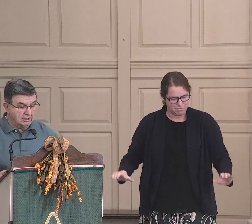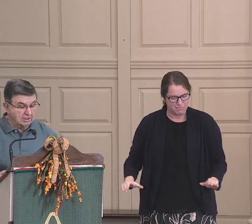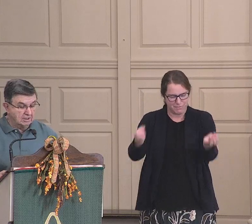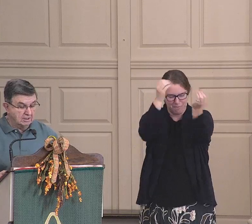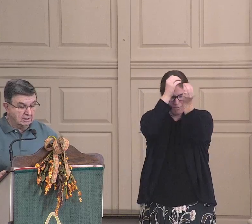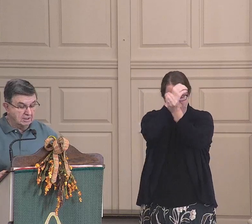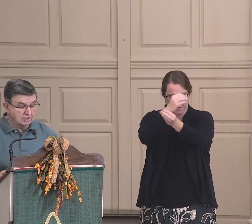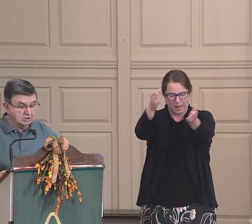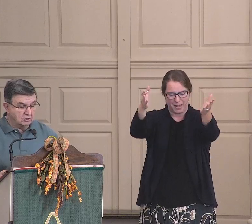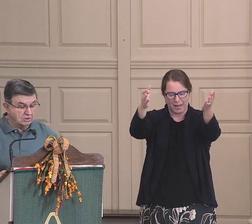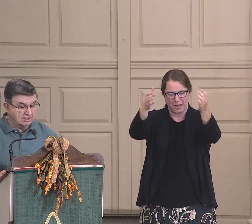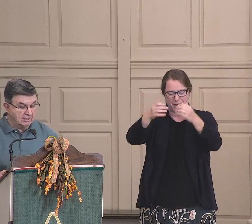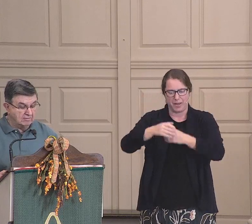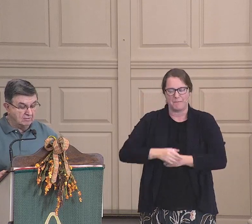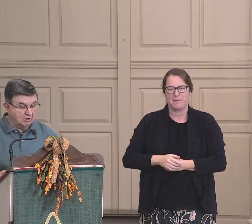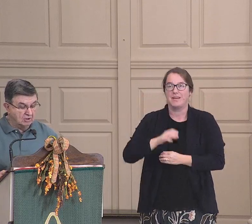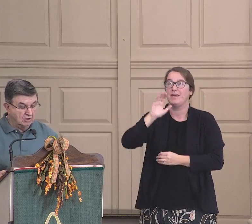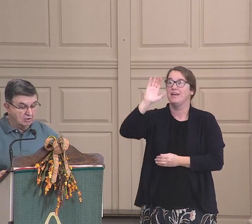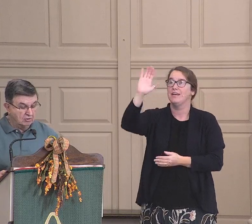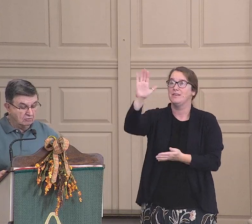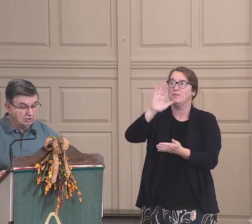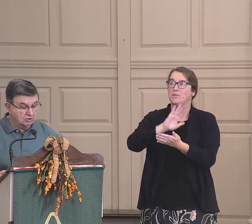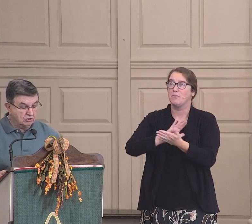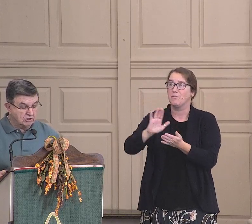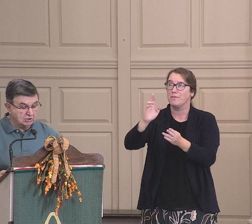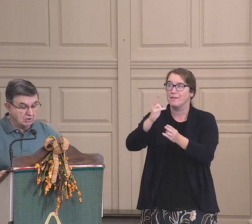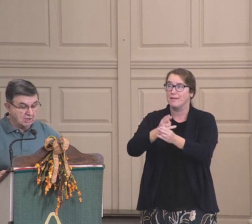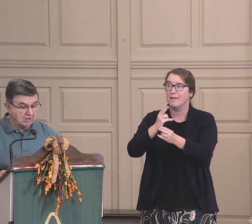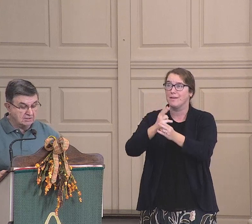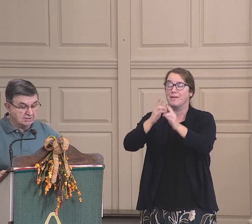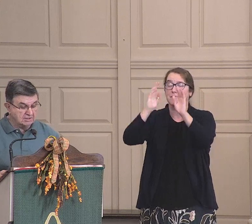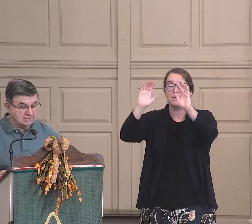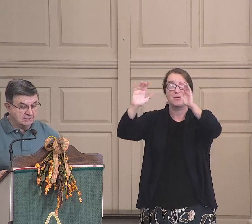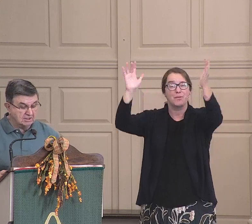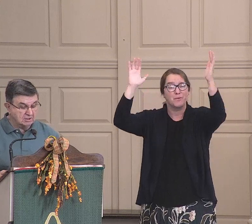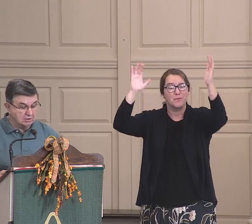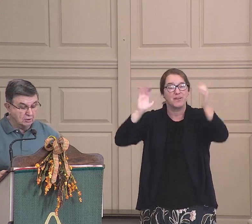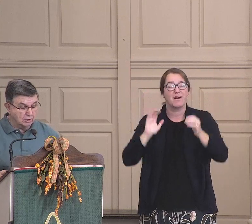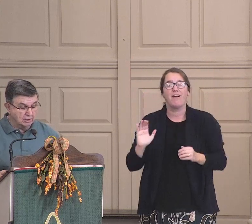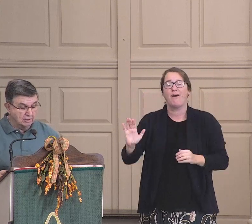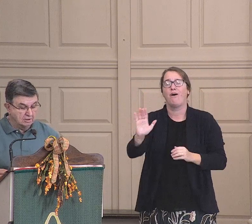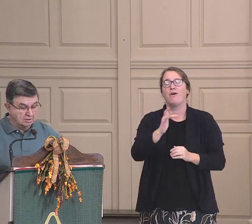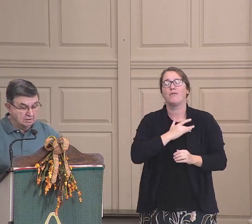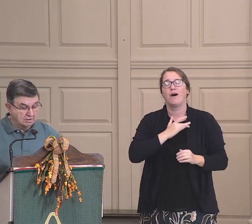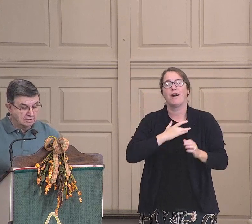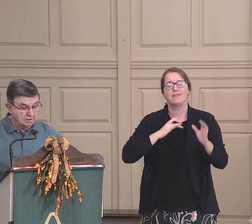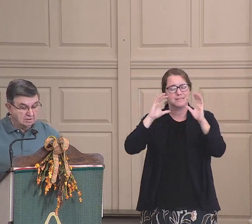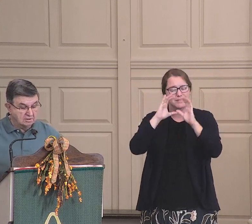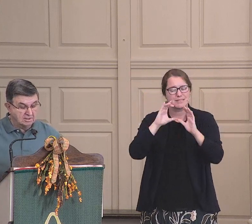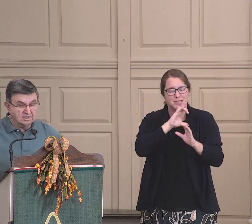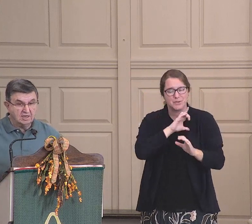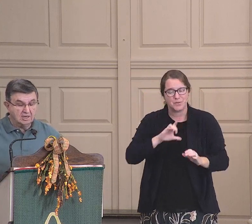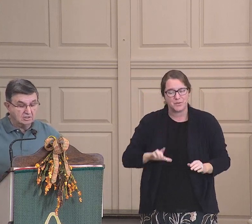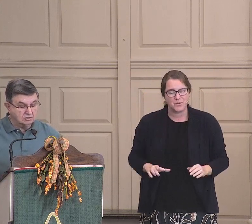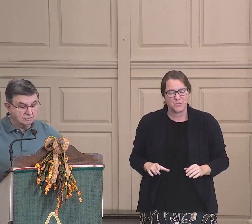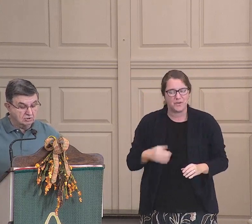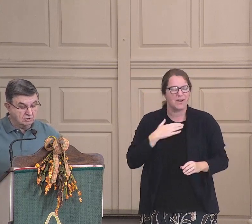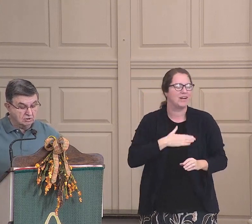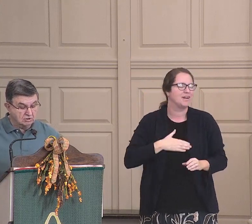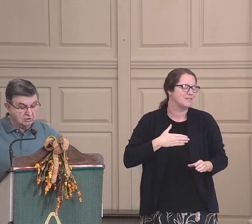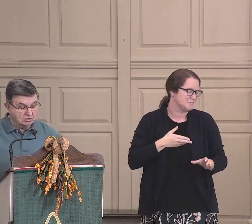Glory in his holy name. Rejoice, O hearts that seek the Lord. Let the